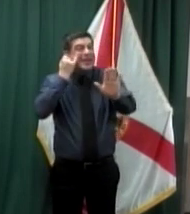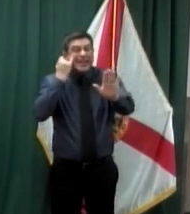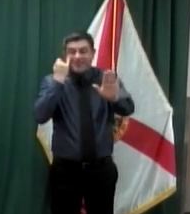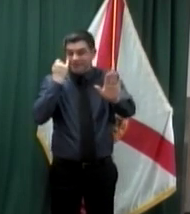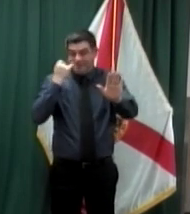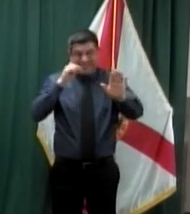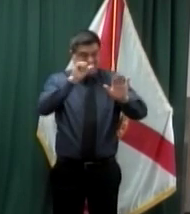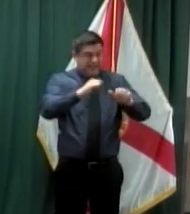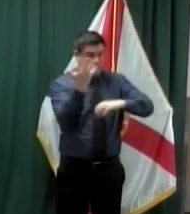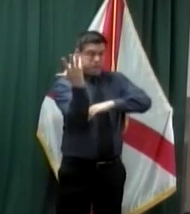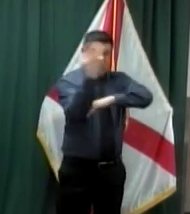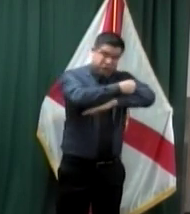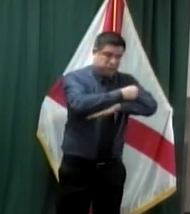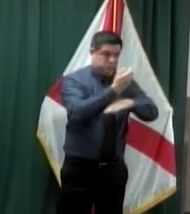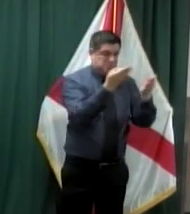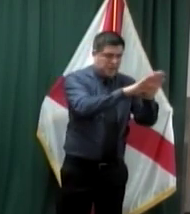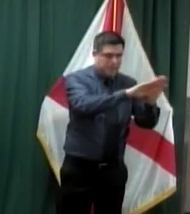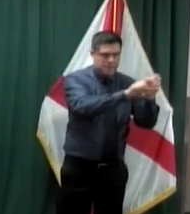the more